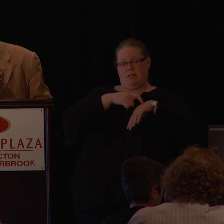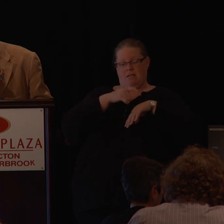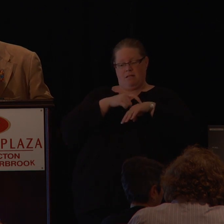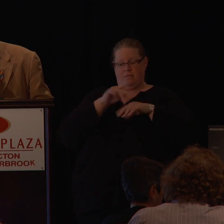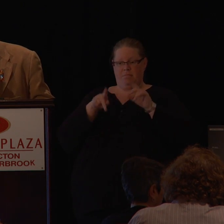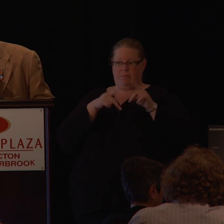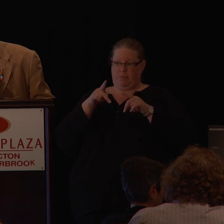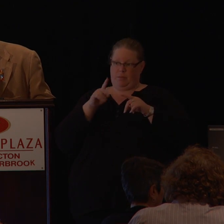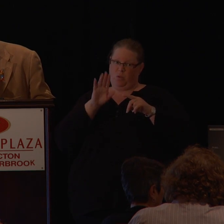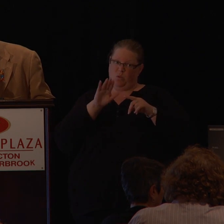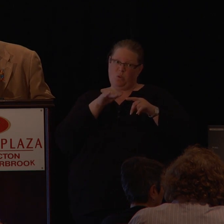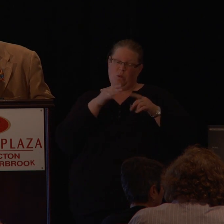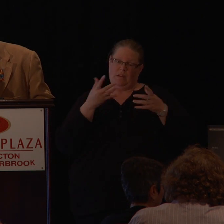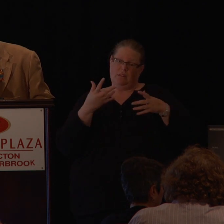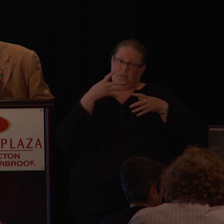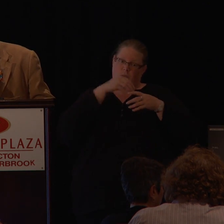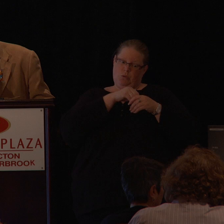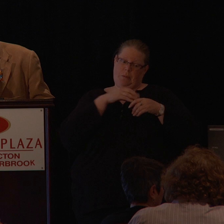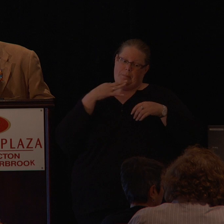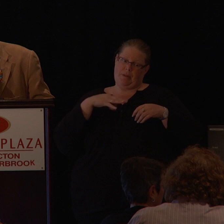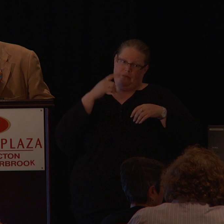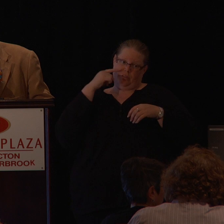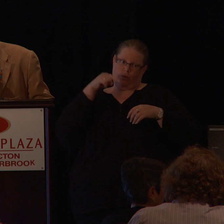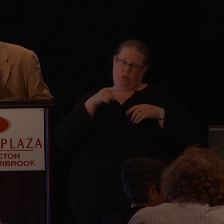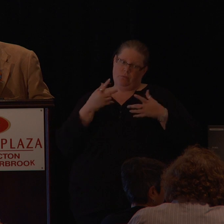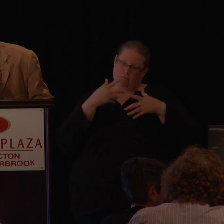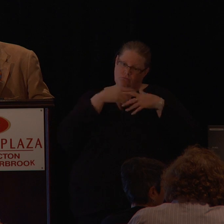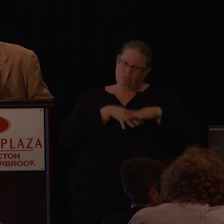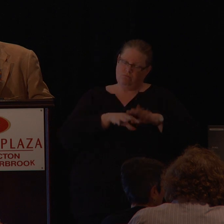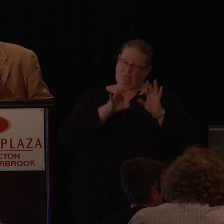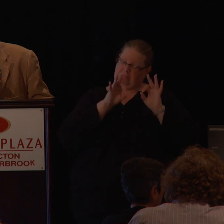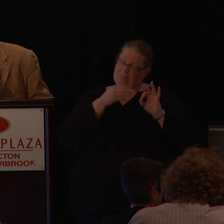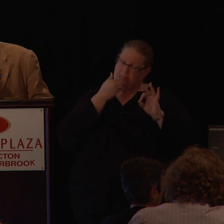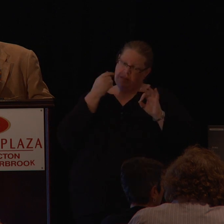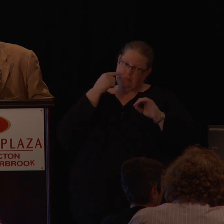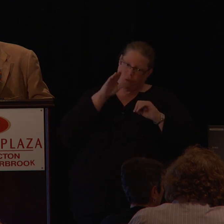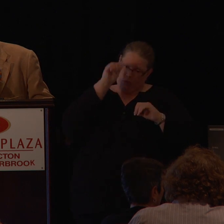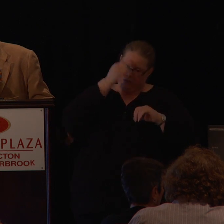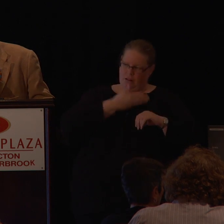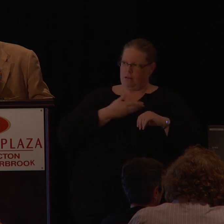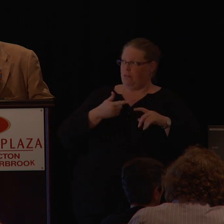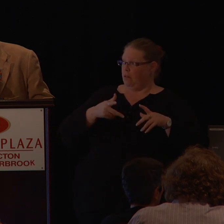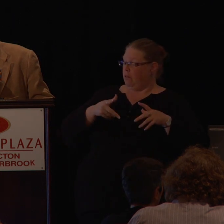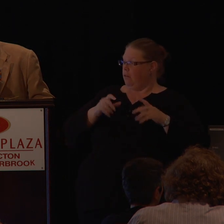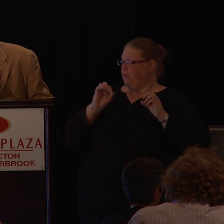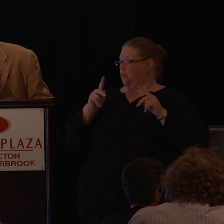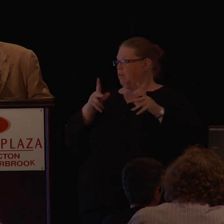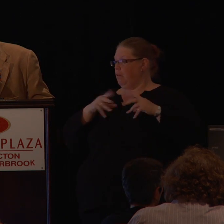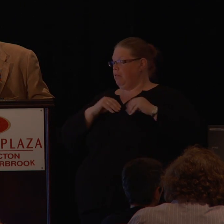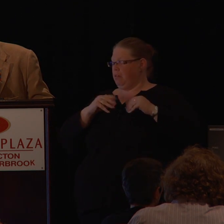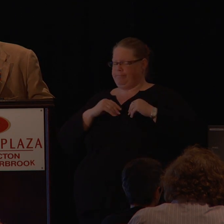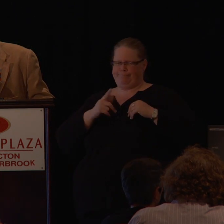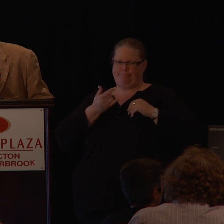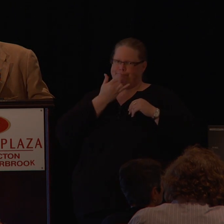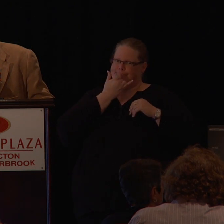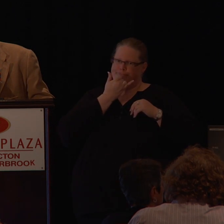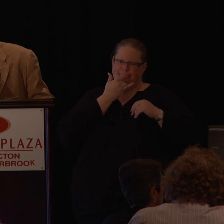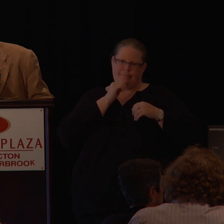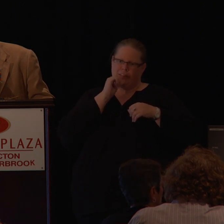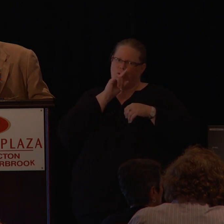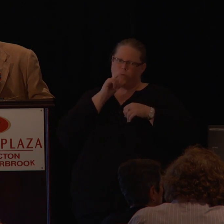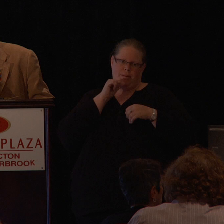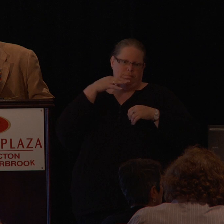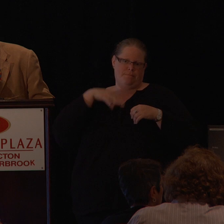mainstream classroom inclusion would be beneficial for him. That was a false assumption. It was